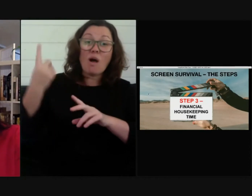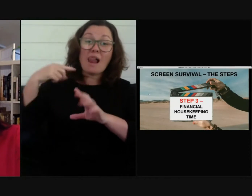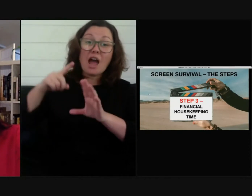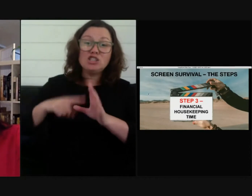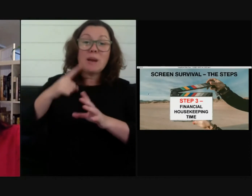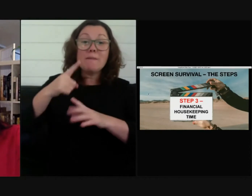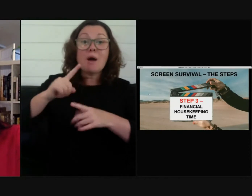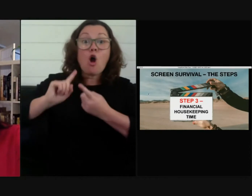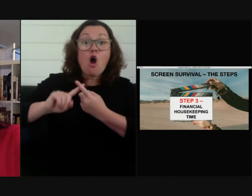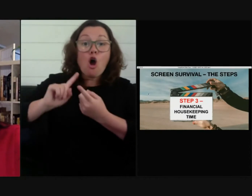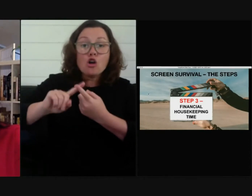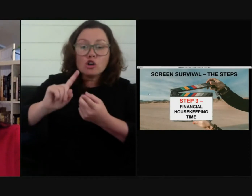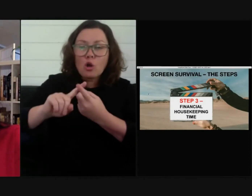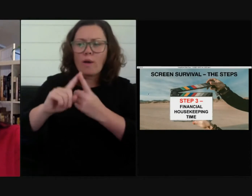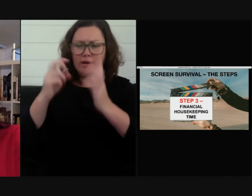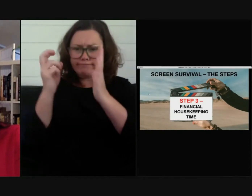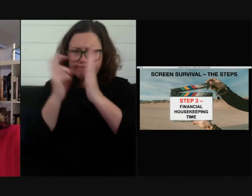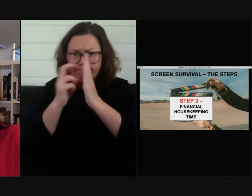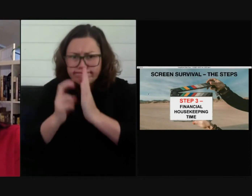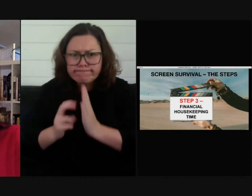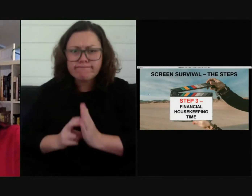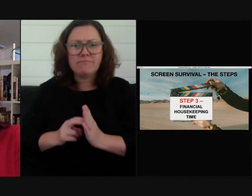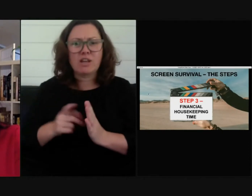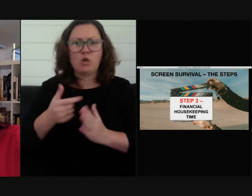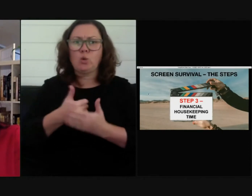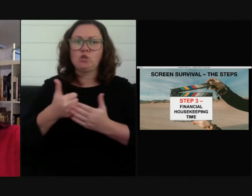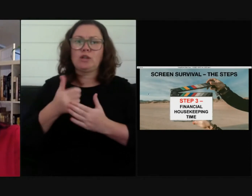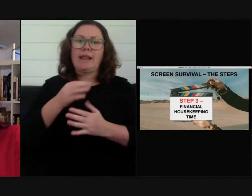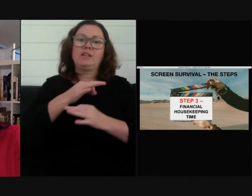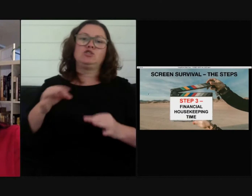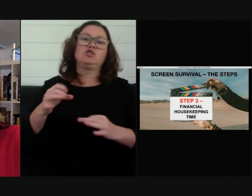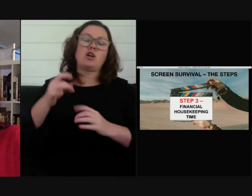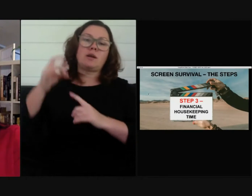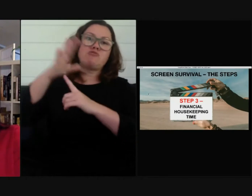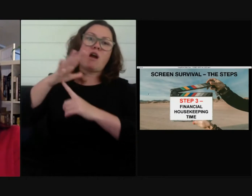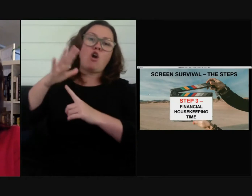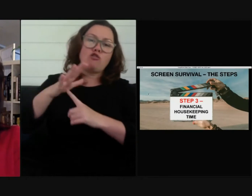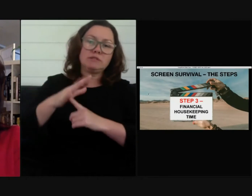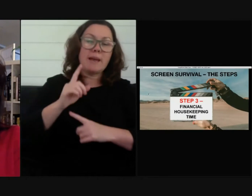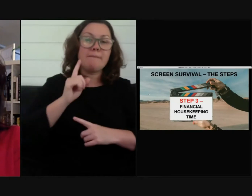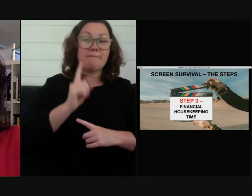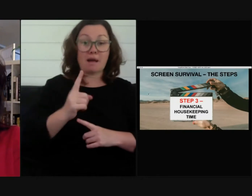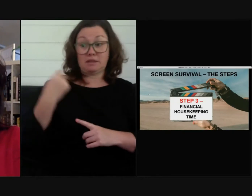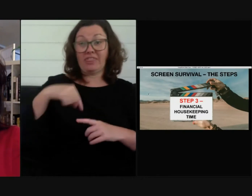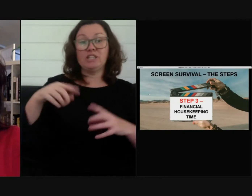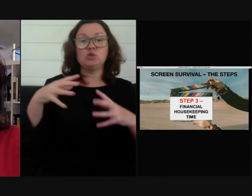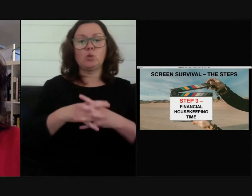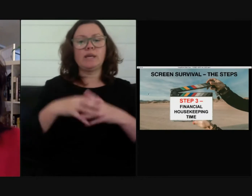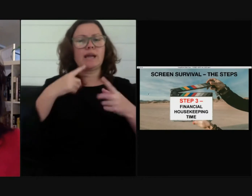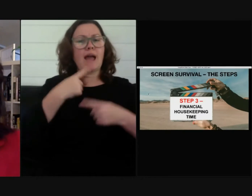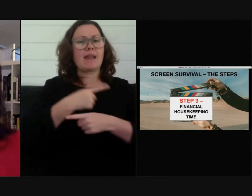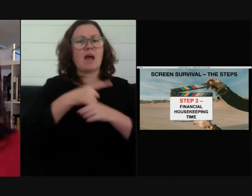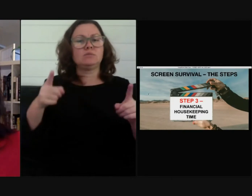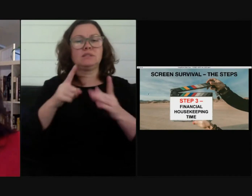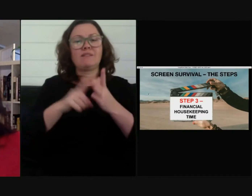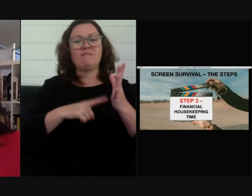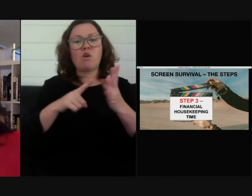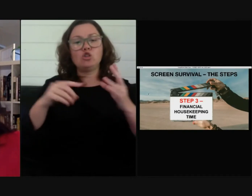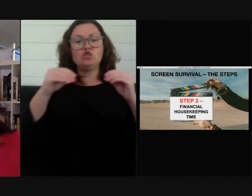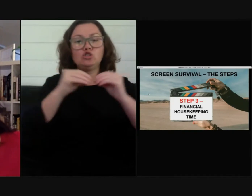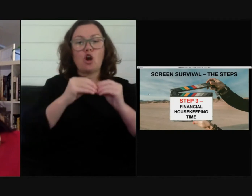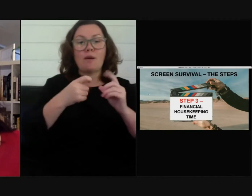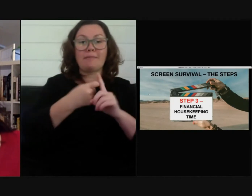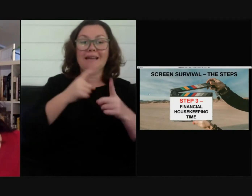priority. With JobKeeper being announced this week, and to an extent JobSeeker, it became immediately apparent that